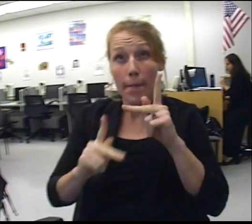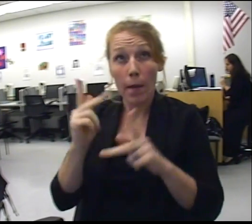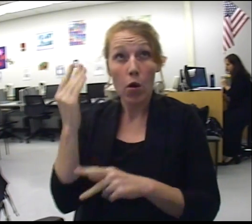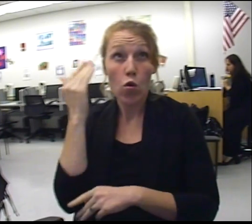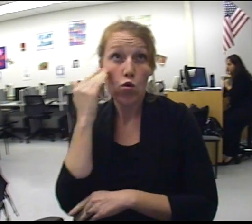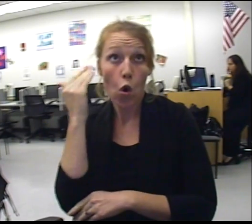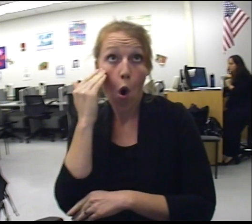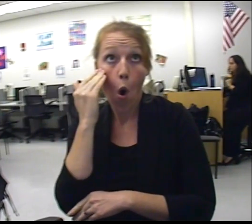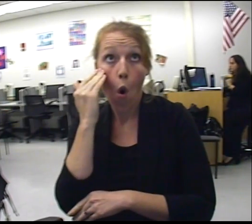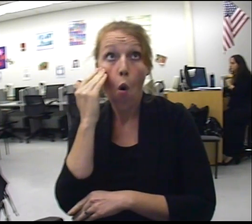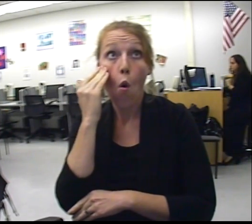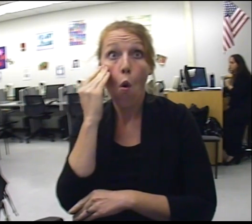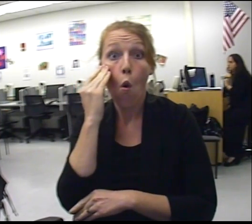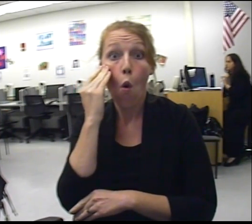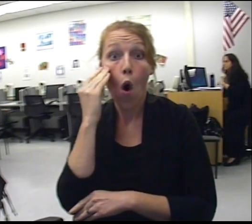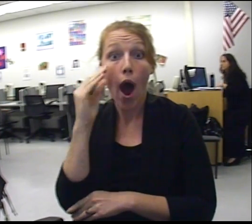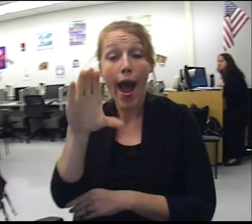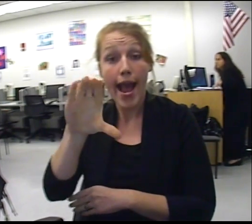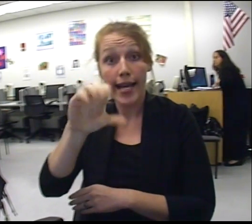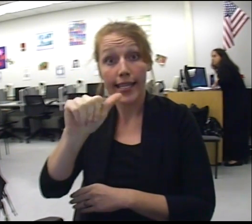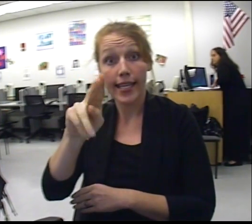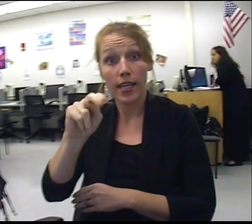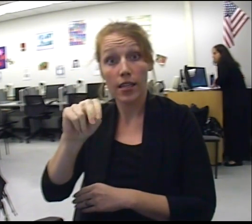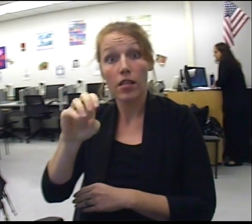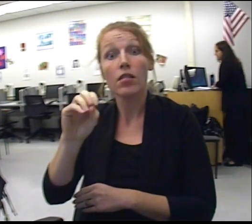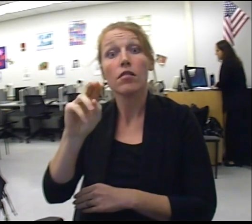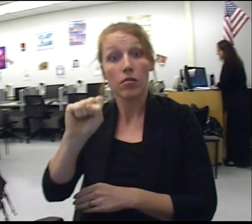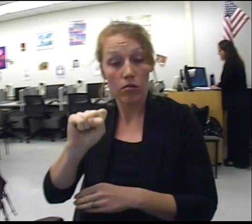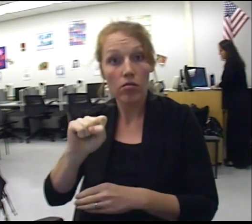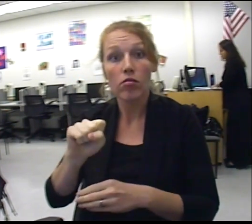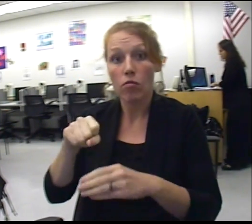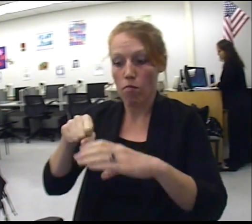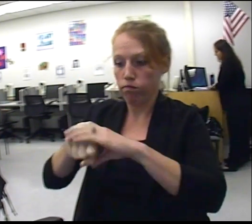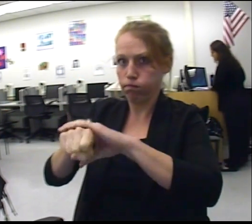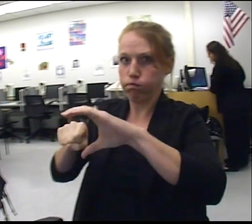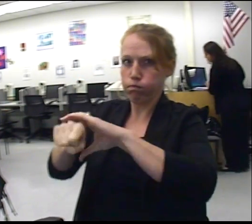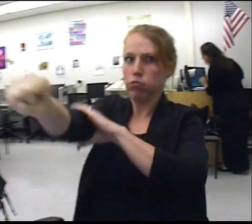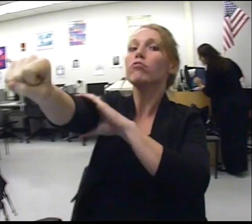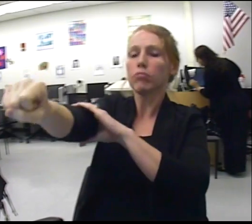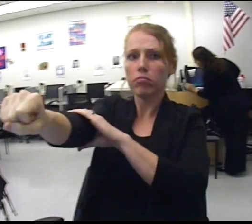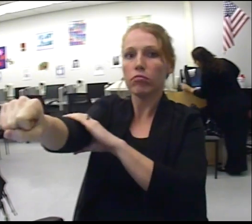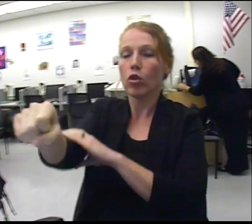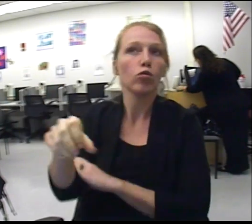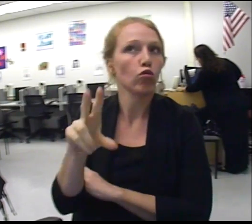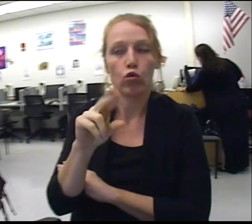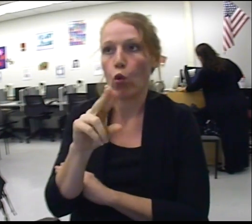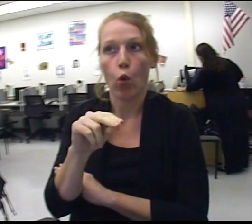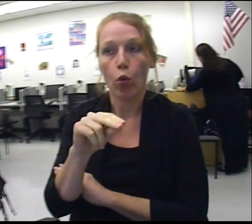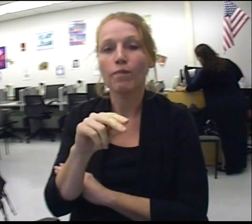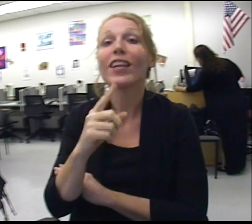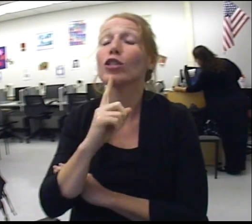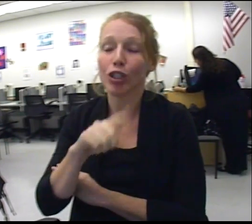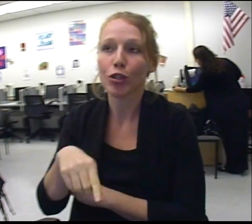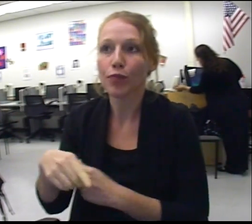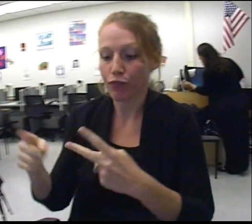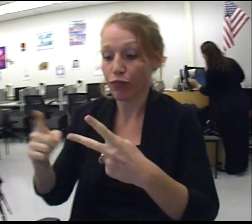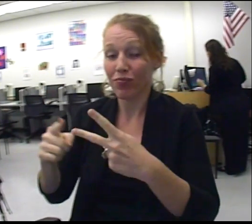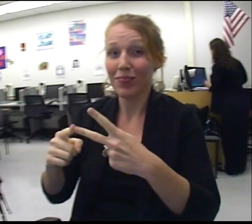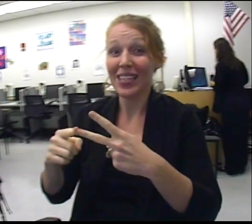fire the cannons? No. Tell you what, it was the size of the colony. They had so much area to try